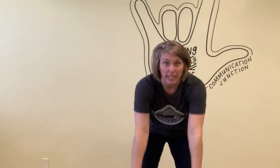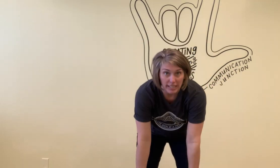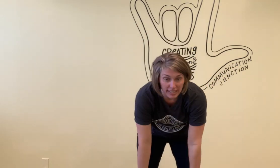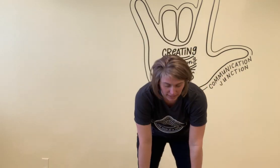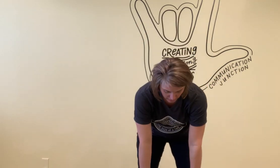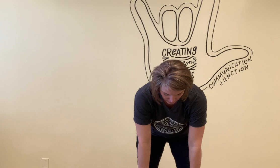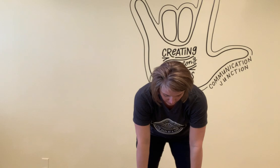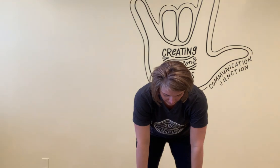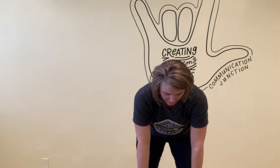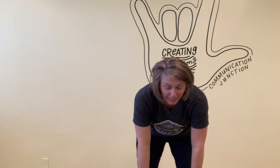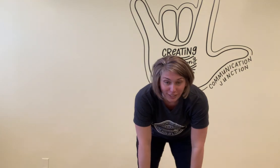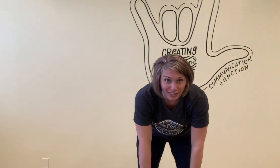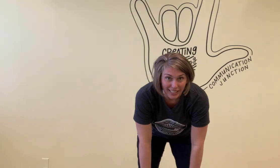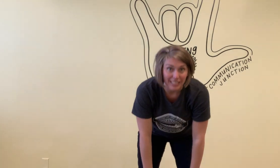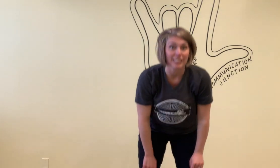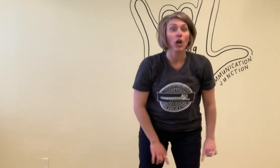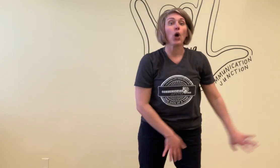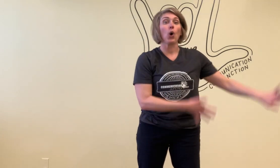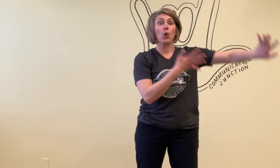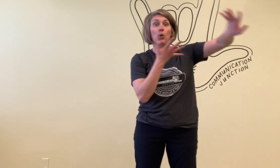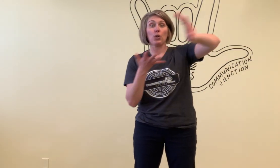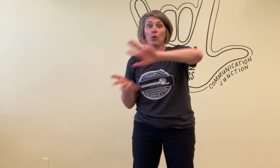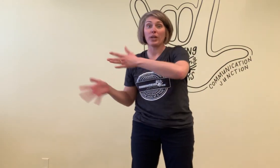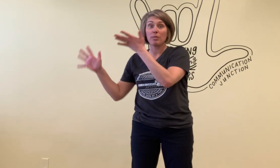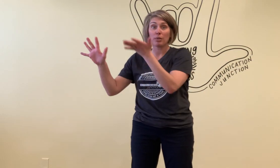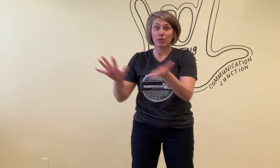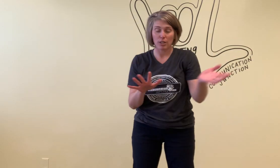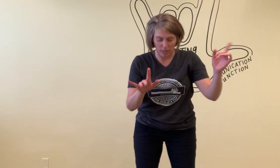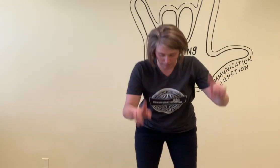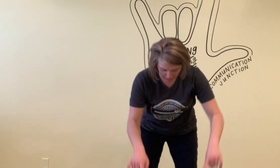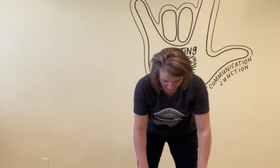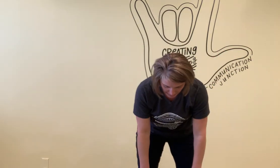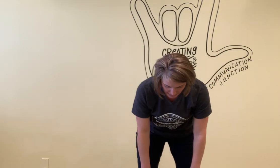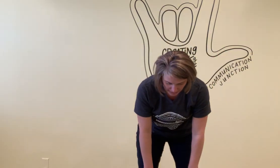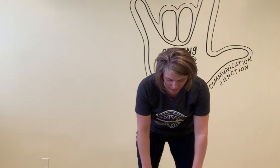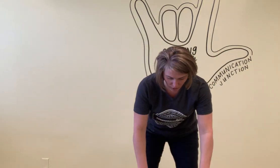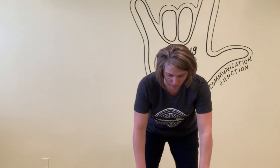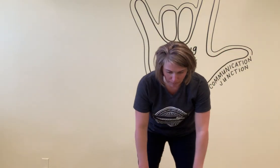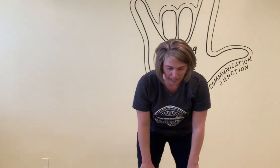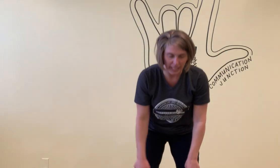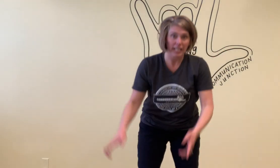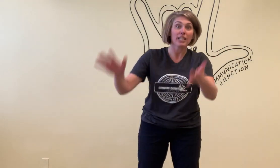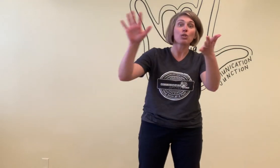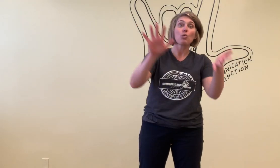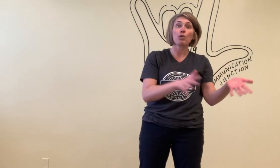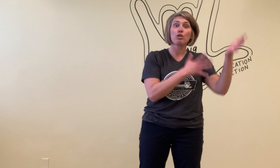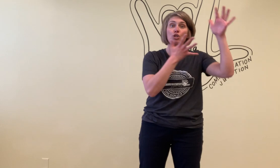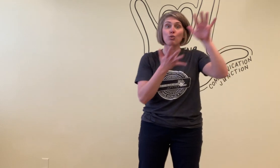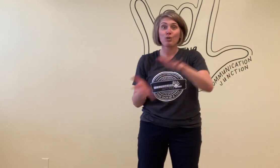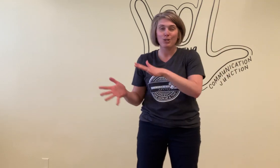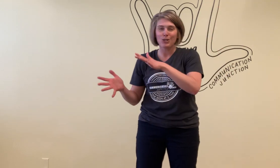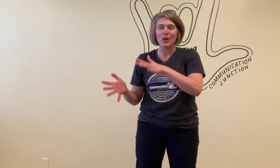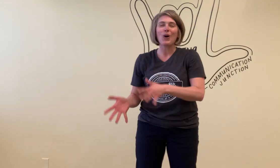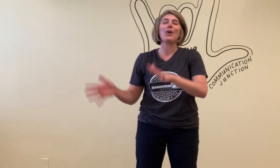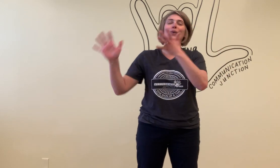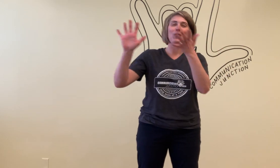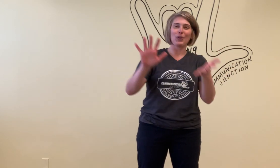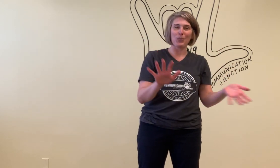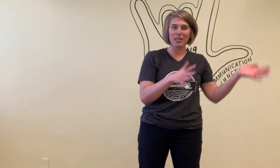knees? Go like this. Oh, the wind blows on my knees, whoosh whoosh. Oh, the wind